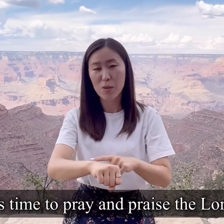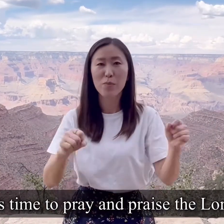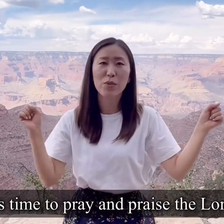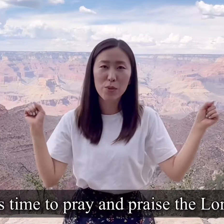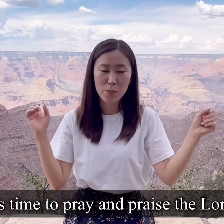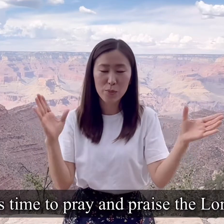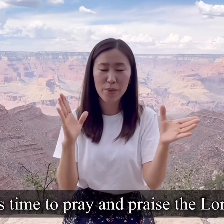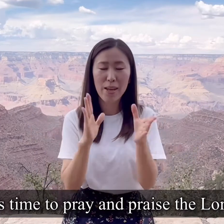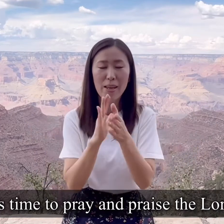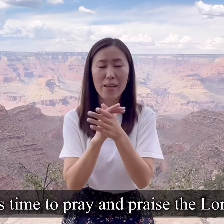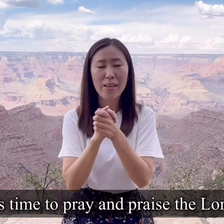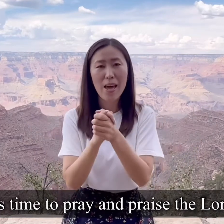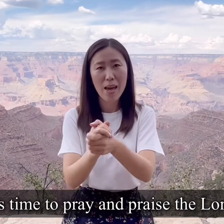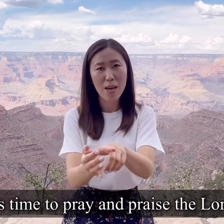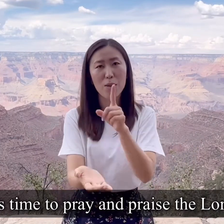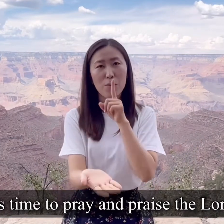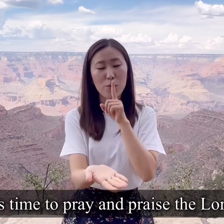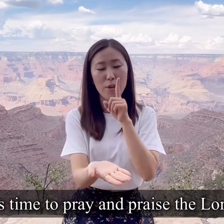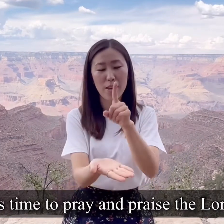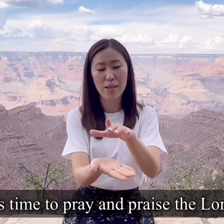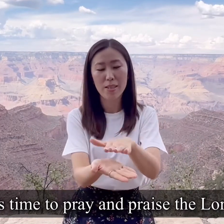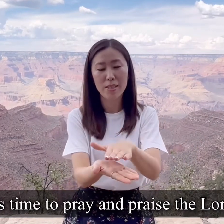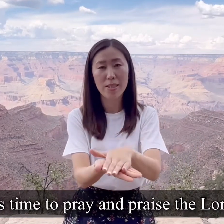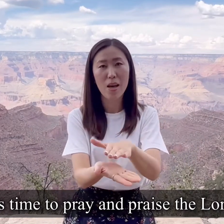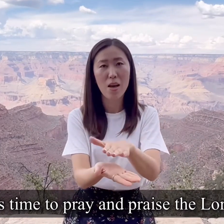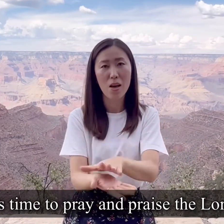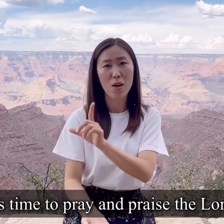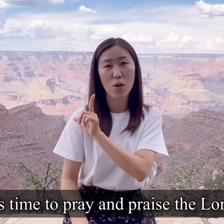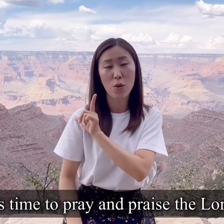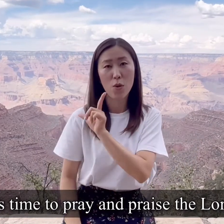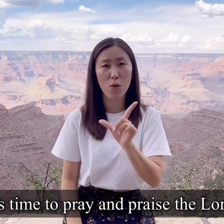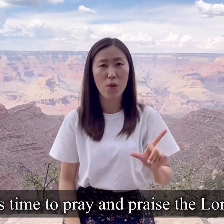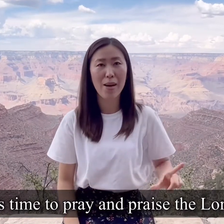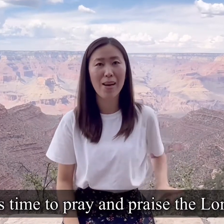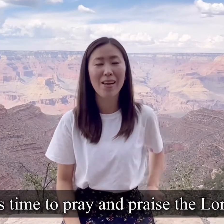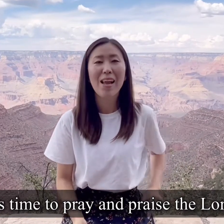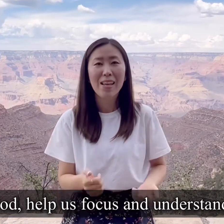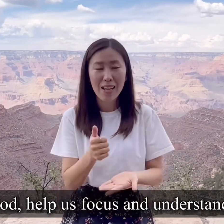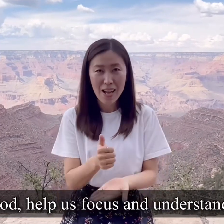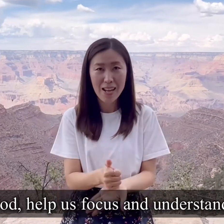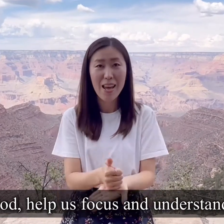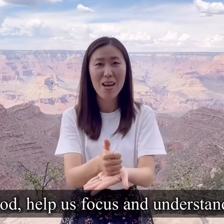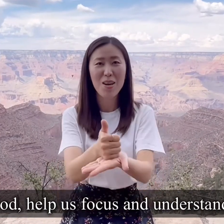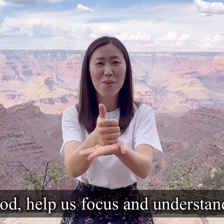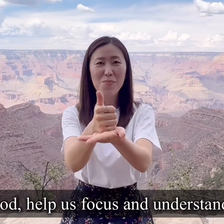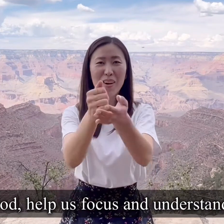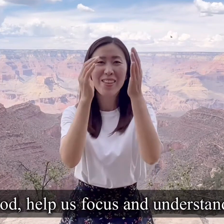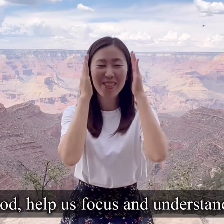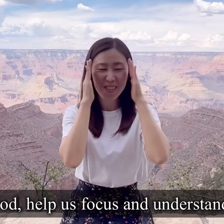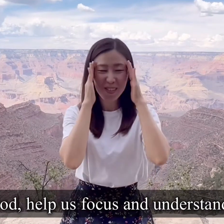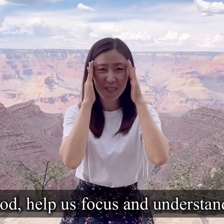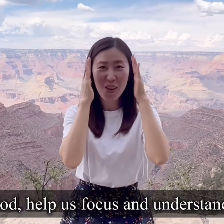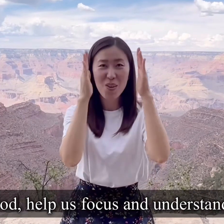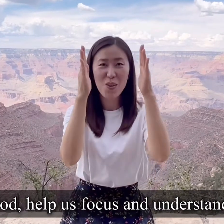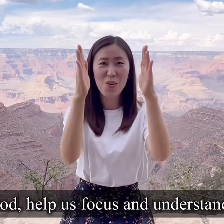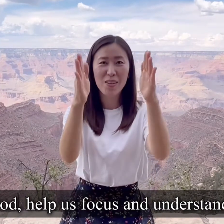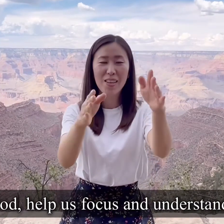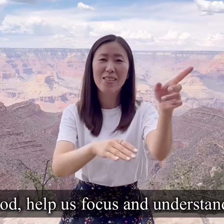to pray and praise the Lord. God help us to focus